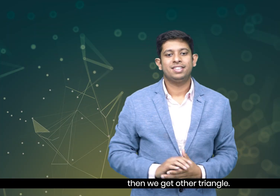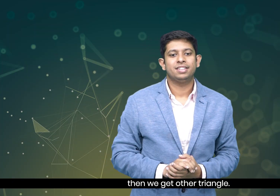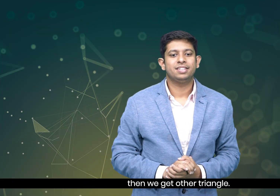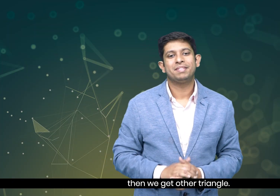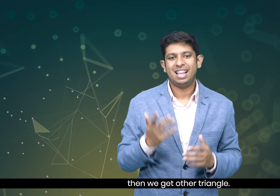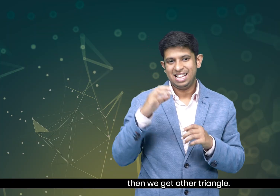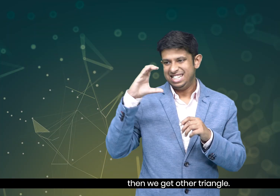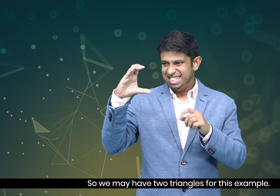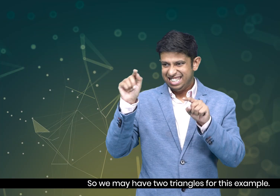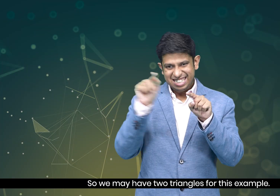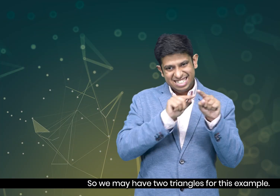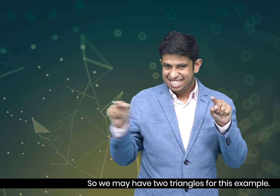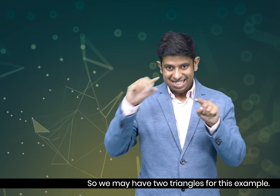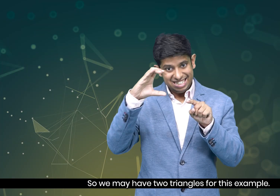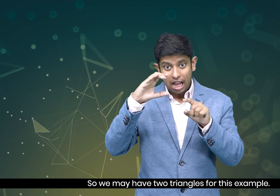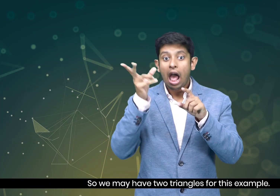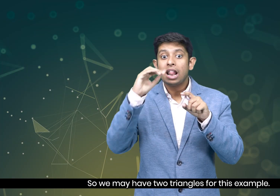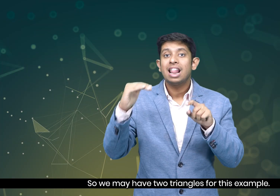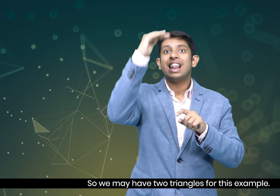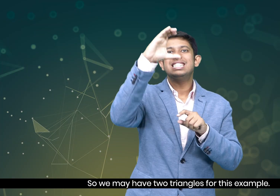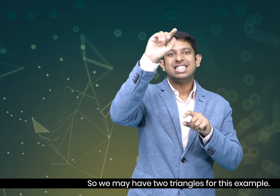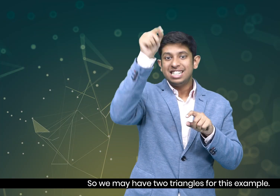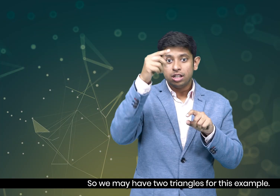triangle. So we may have two triangles for this example.